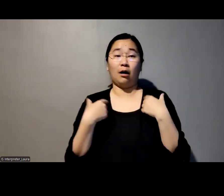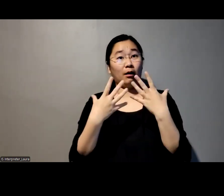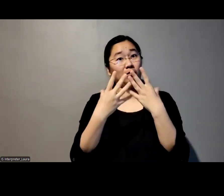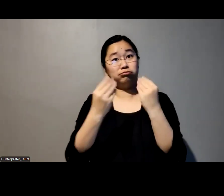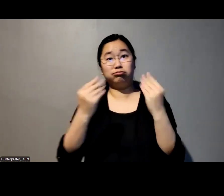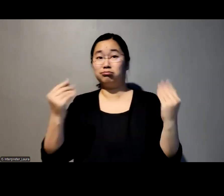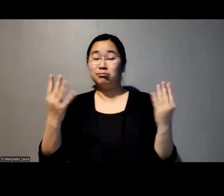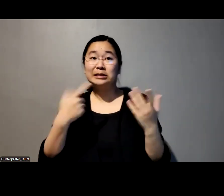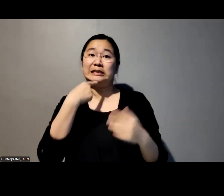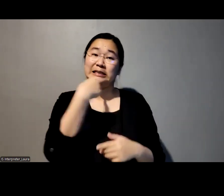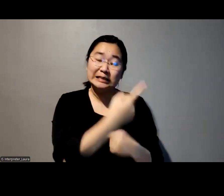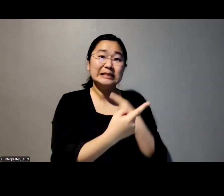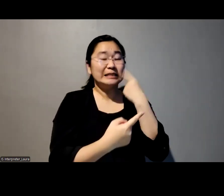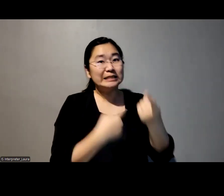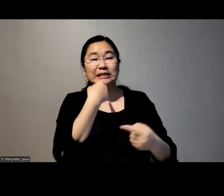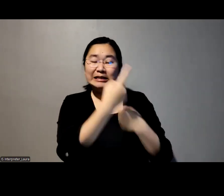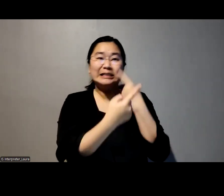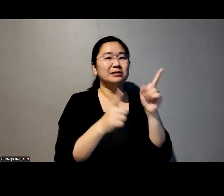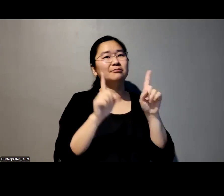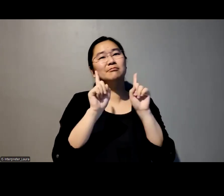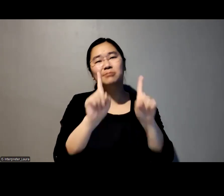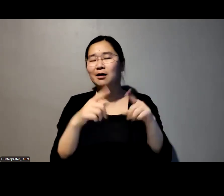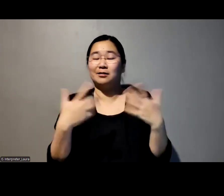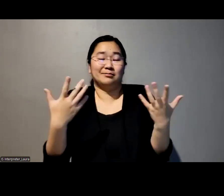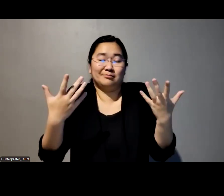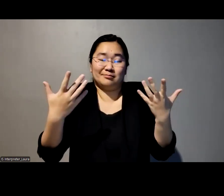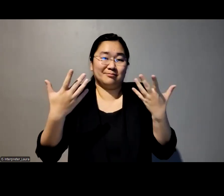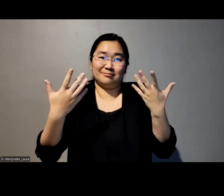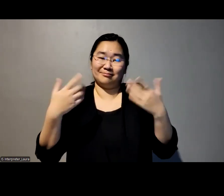adults there. And they are also fall between the cracks.